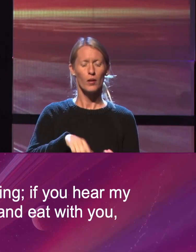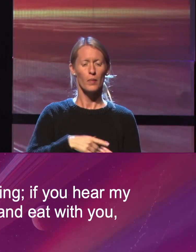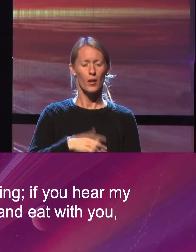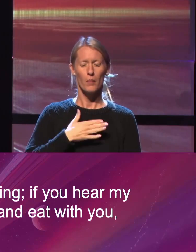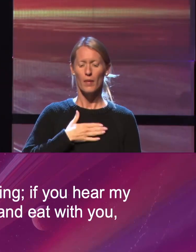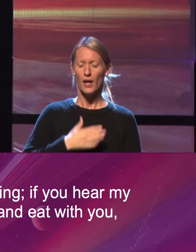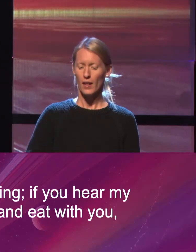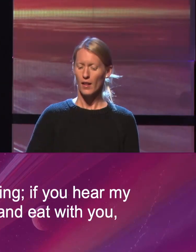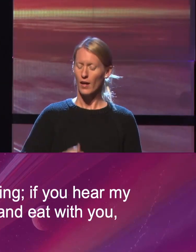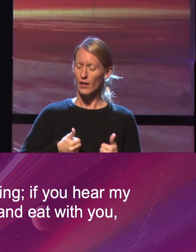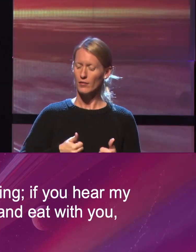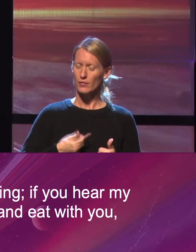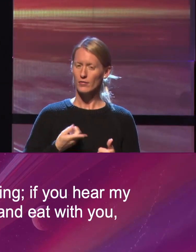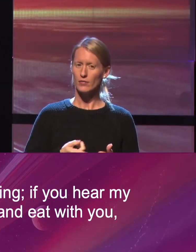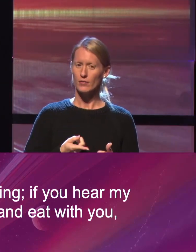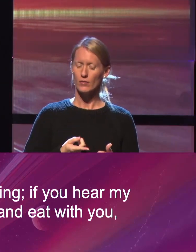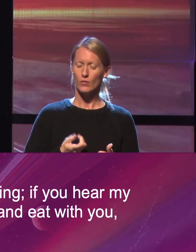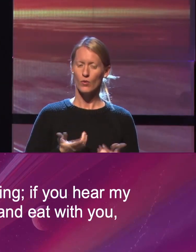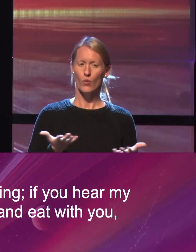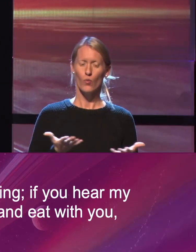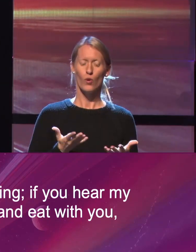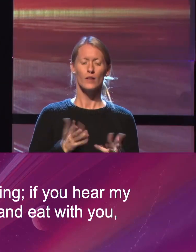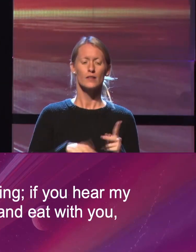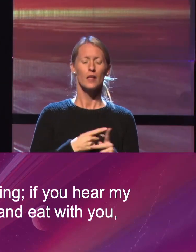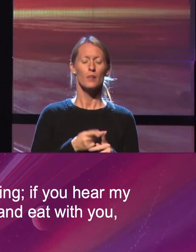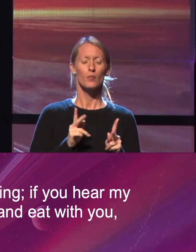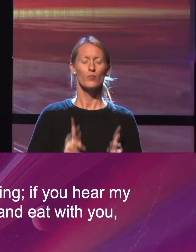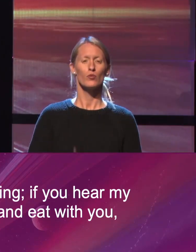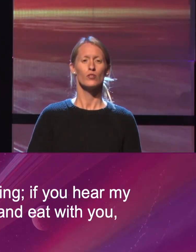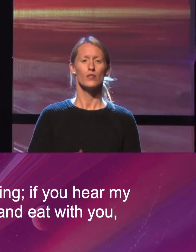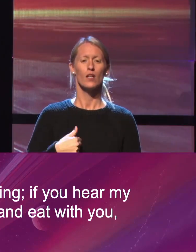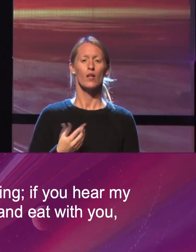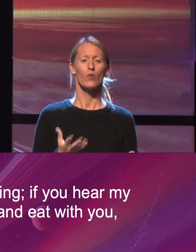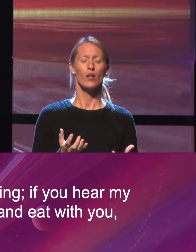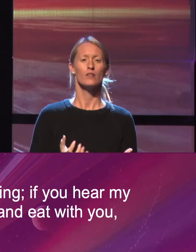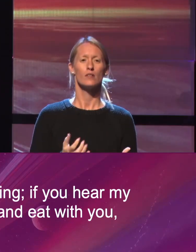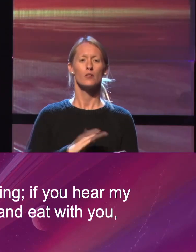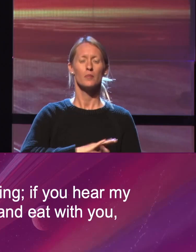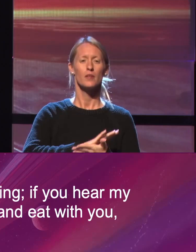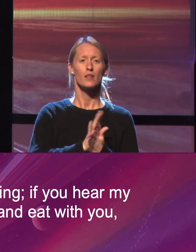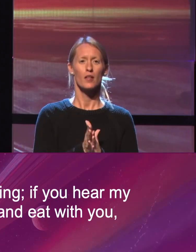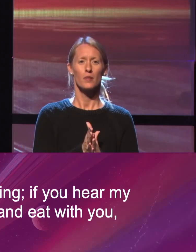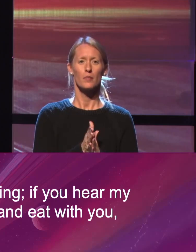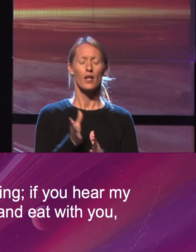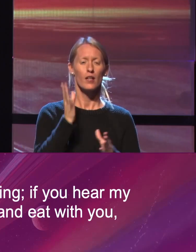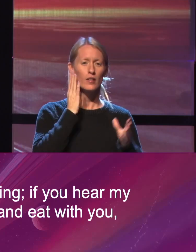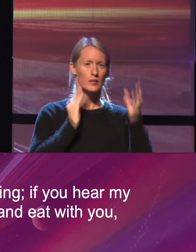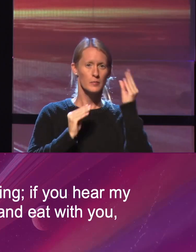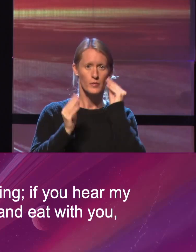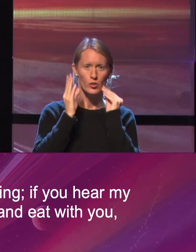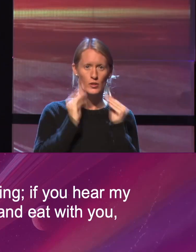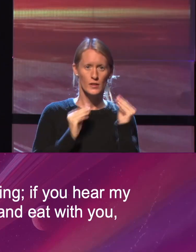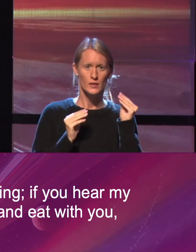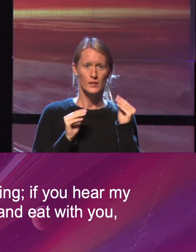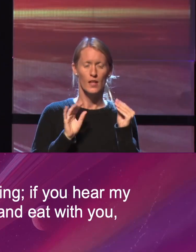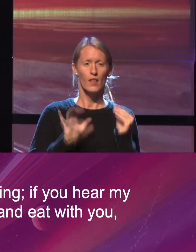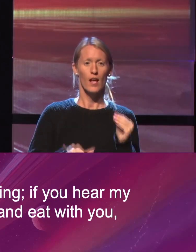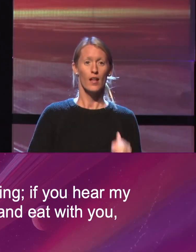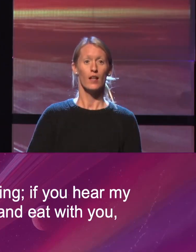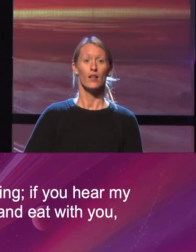kind of person do I want to be? How do I want to experience the other? Then Revelation offers you a beautiful